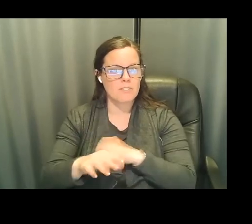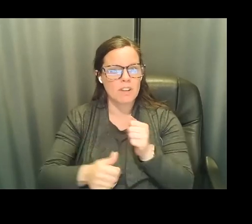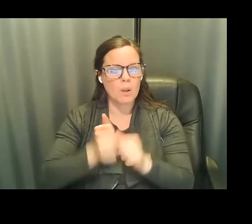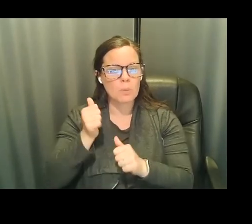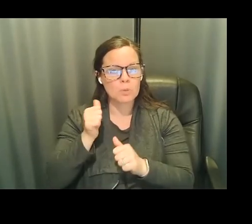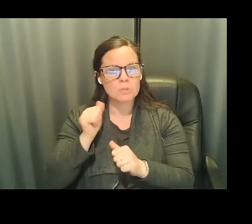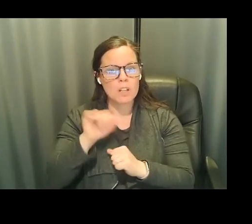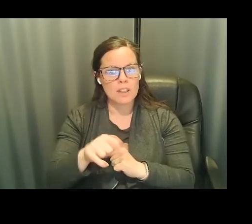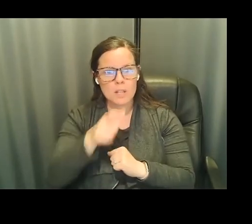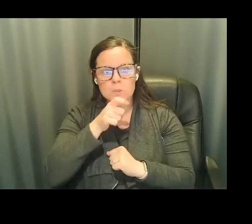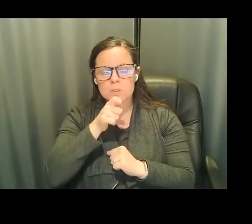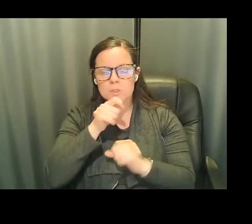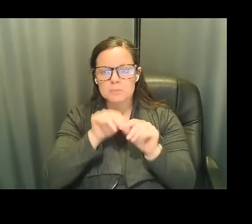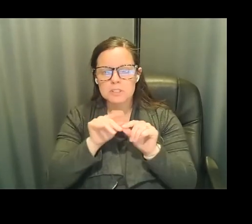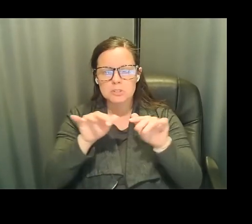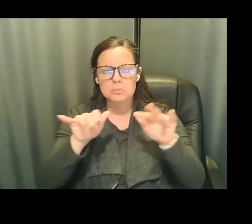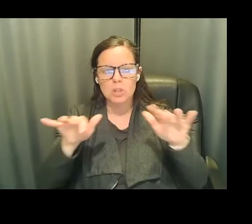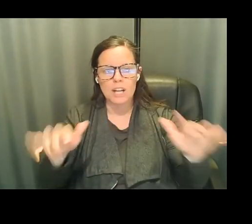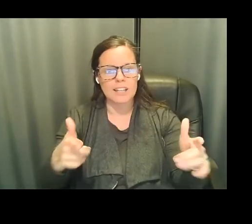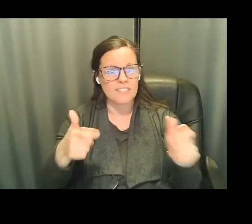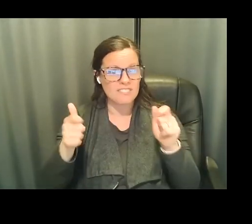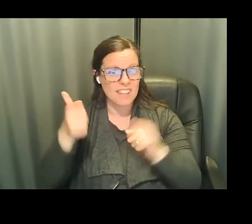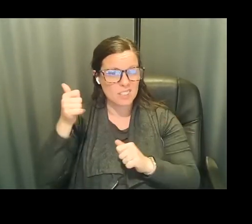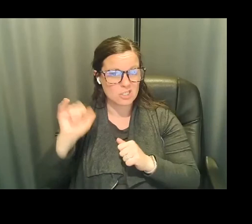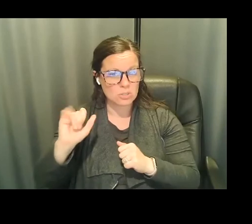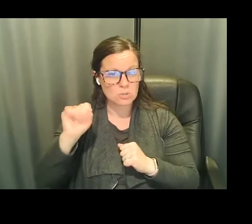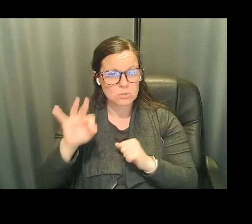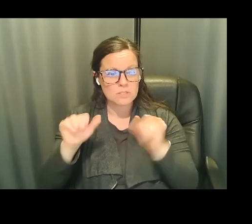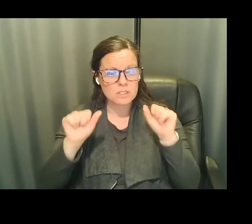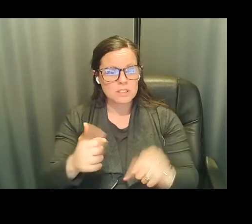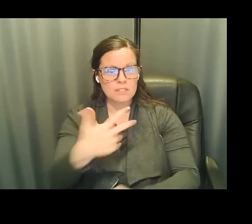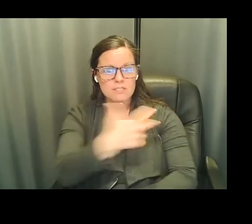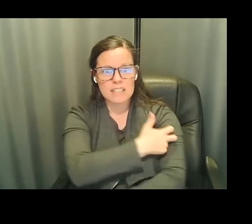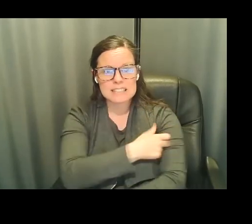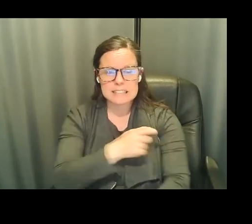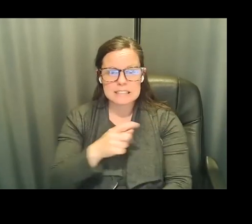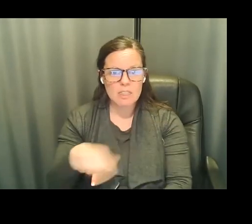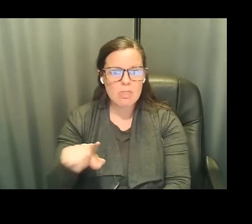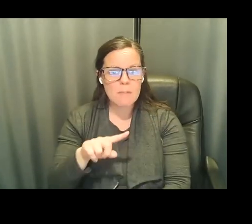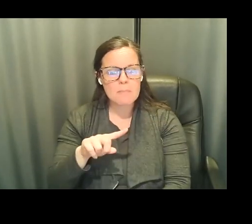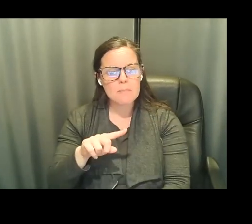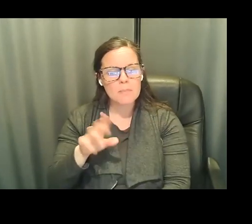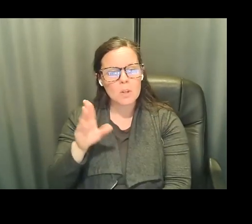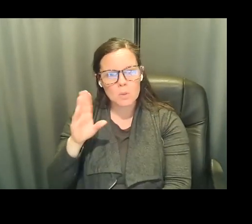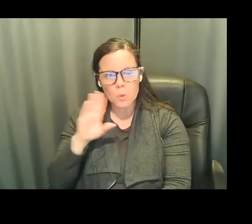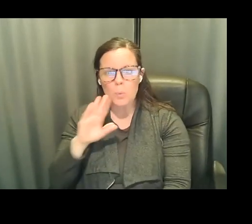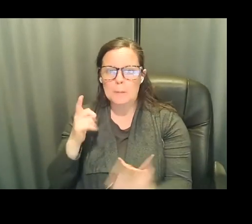ones that have been spreading it faster as well. So if we can get them vaccinated, it's going to be